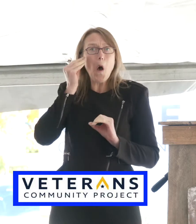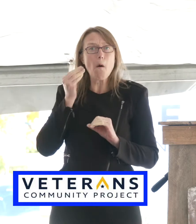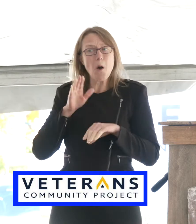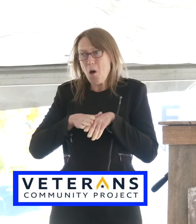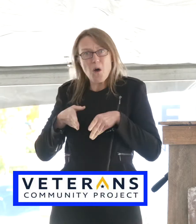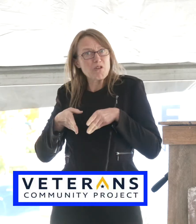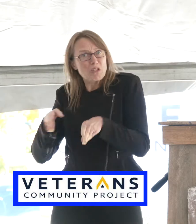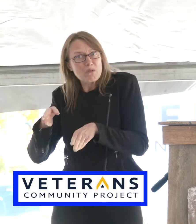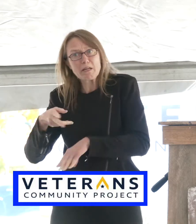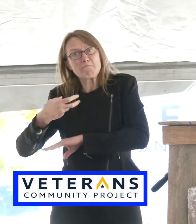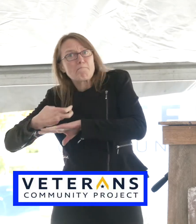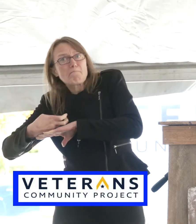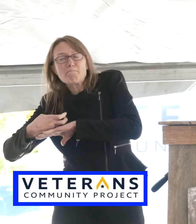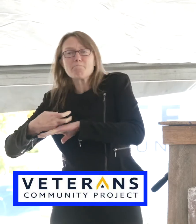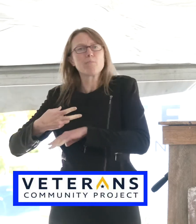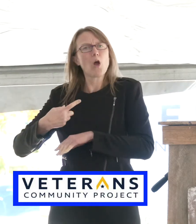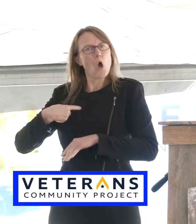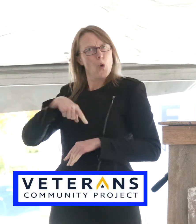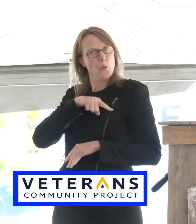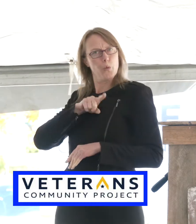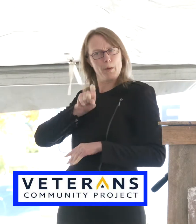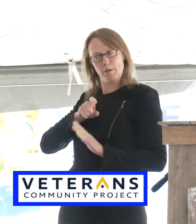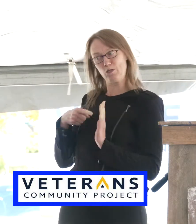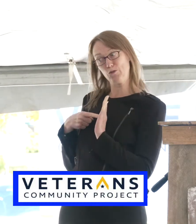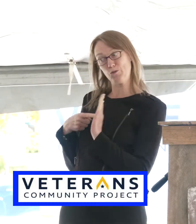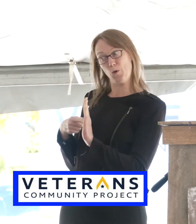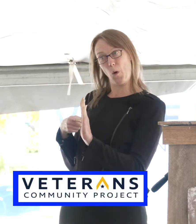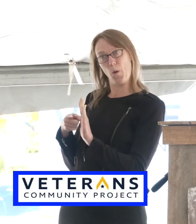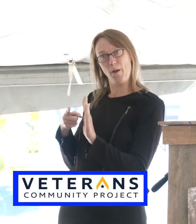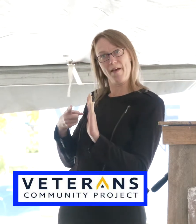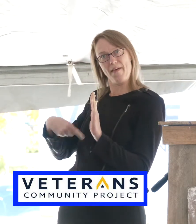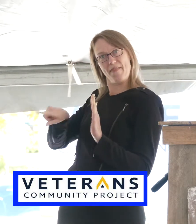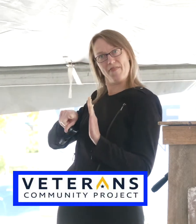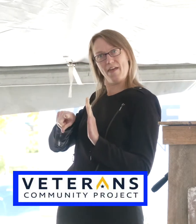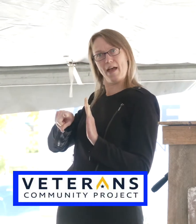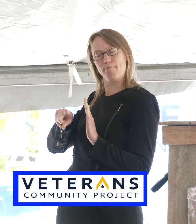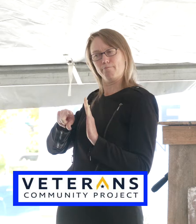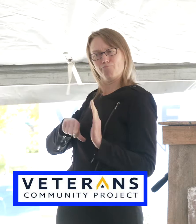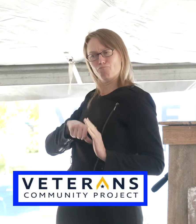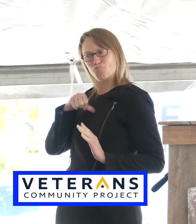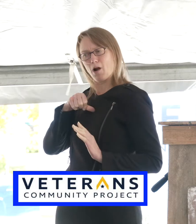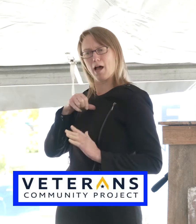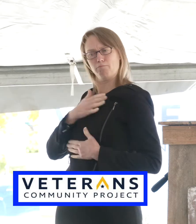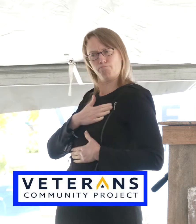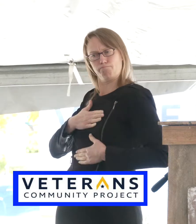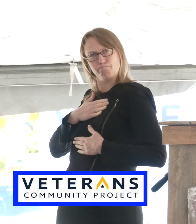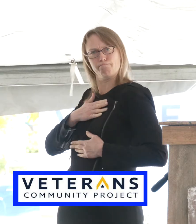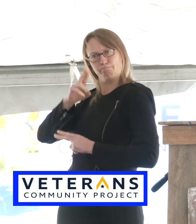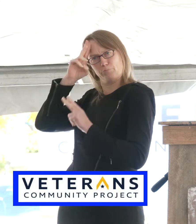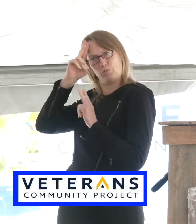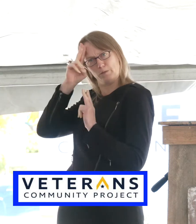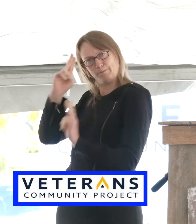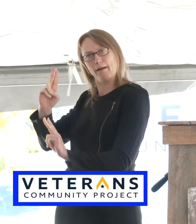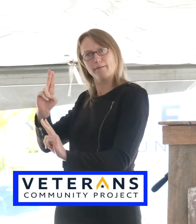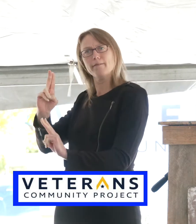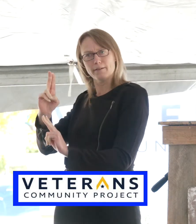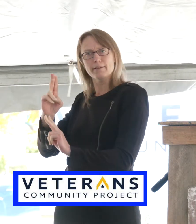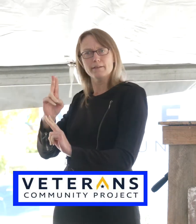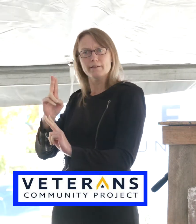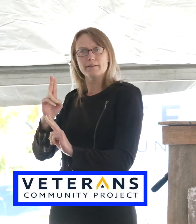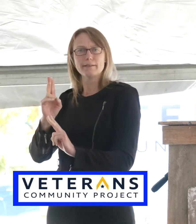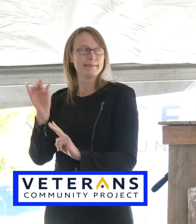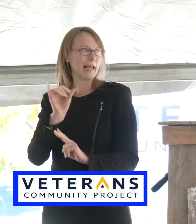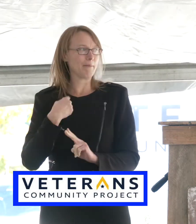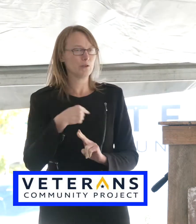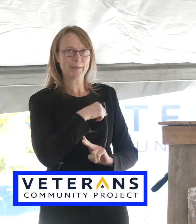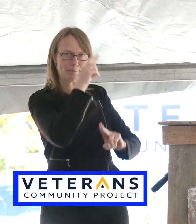the same type of pride that we're showing the veterans here today. And so I can't wait to see the expansion of the